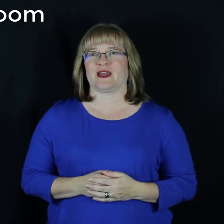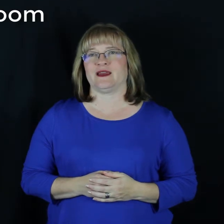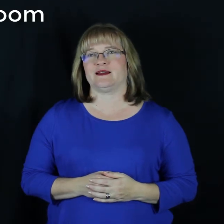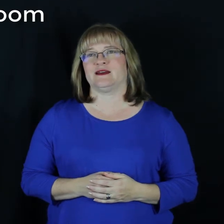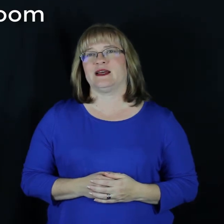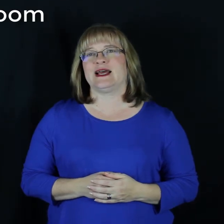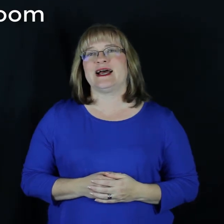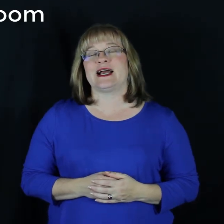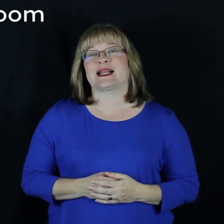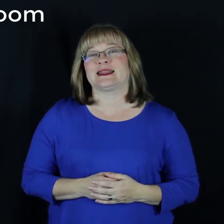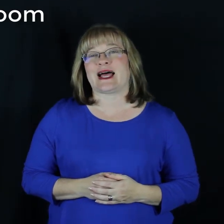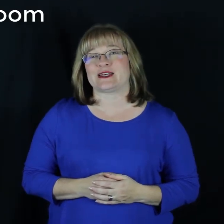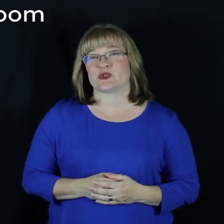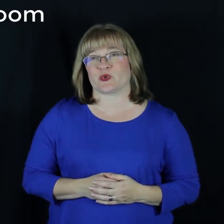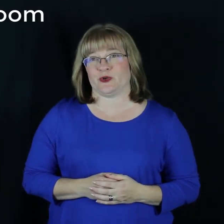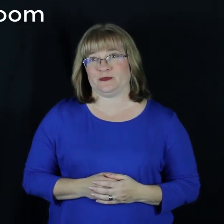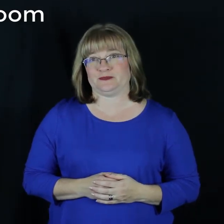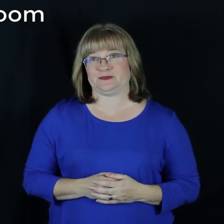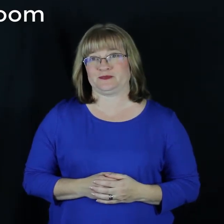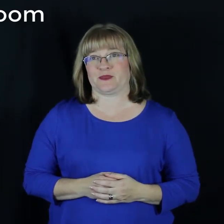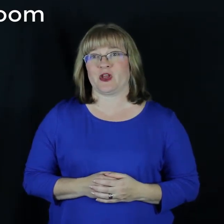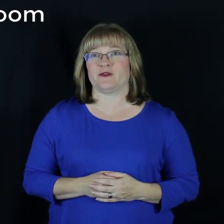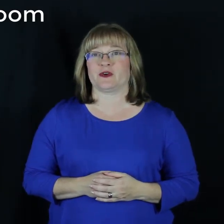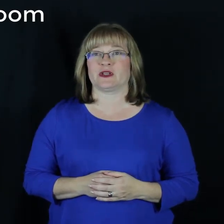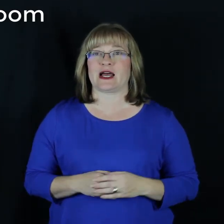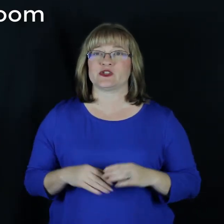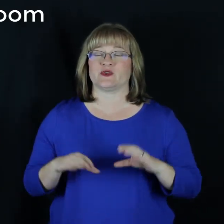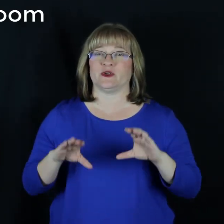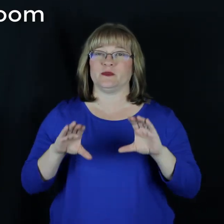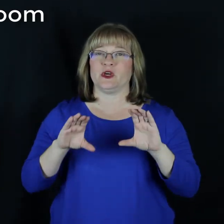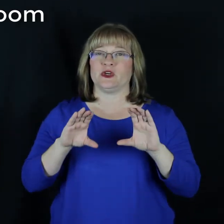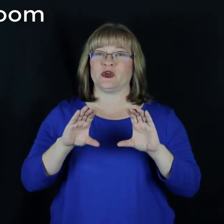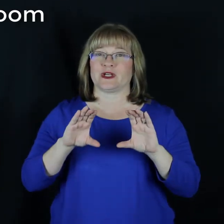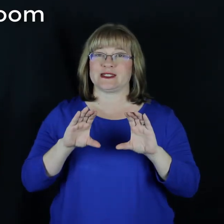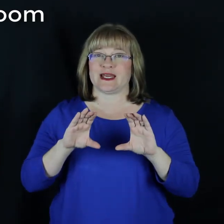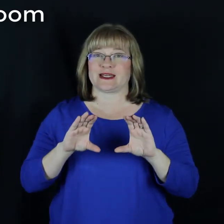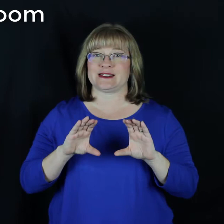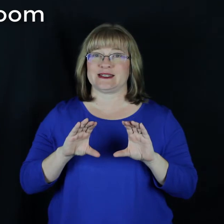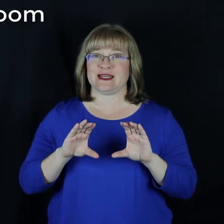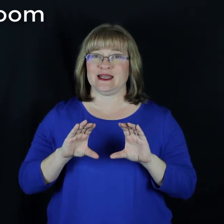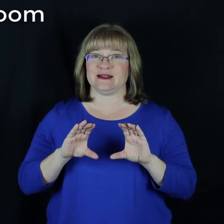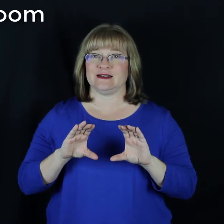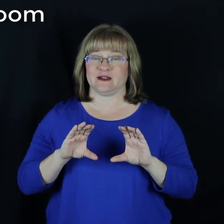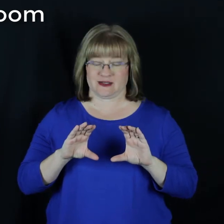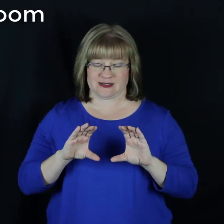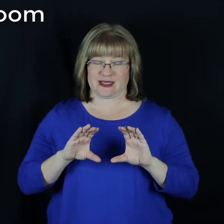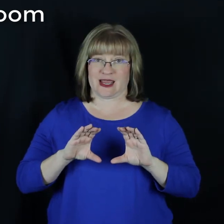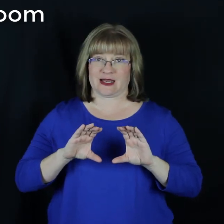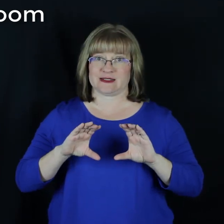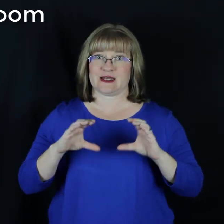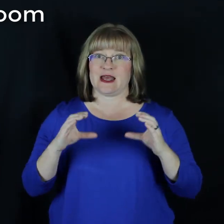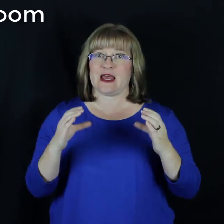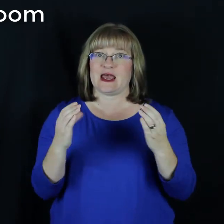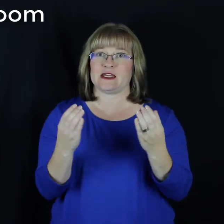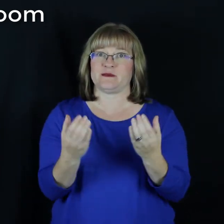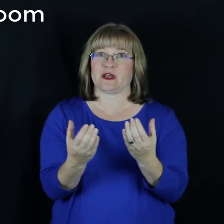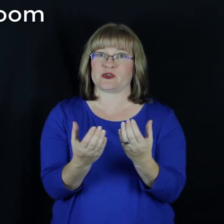Okay. Classroom. For classroom, you're going to take a C hands, and make a